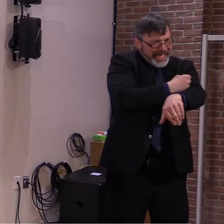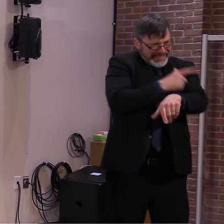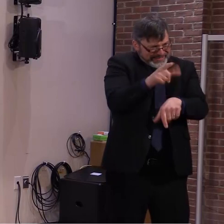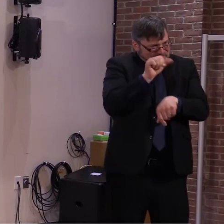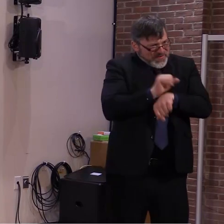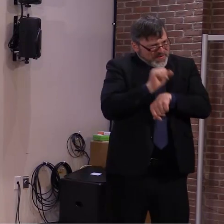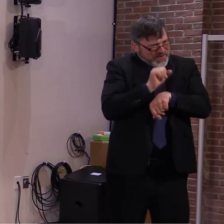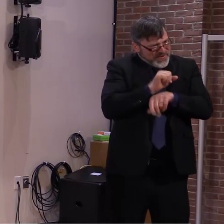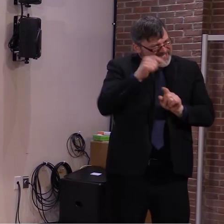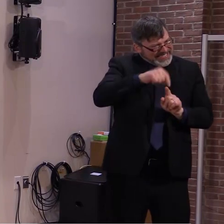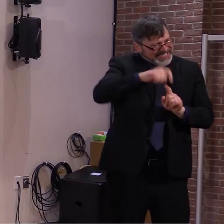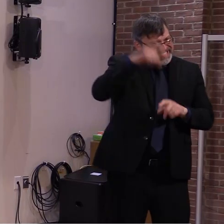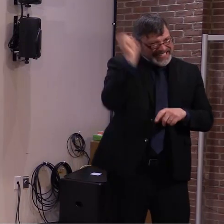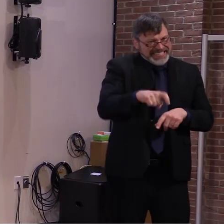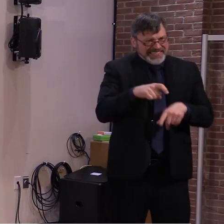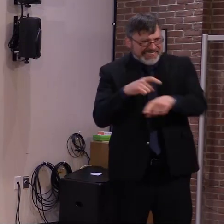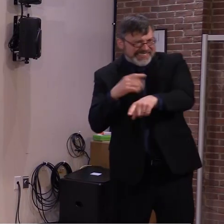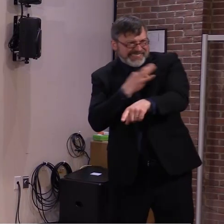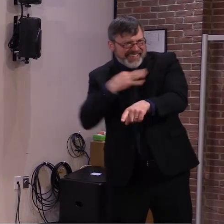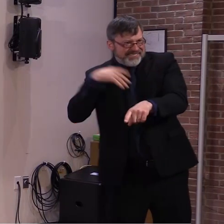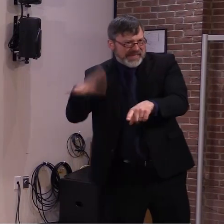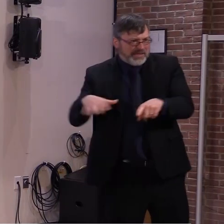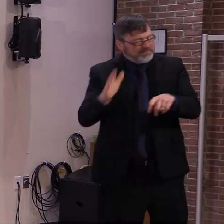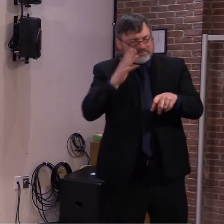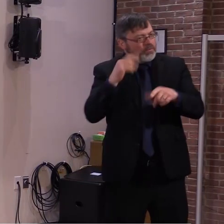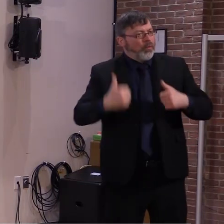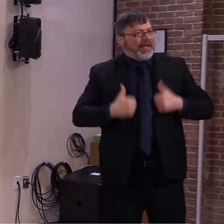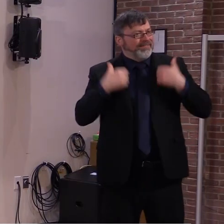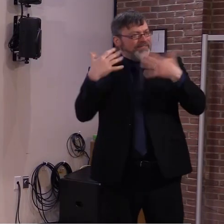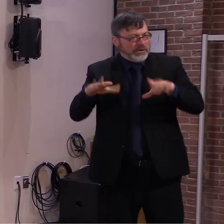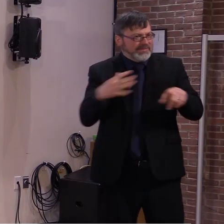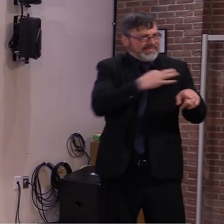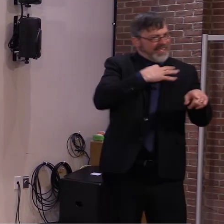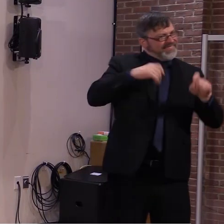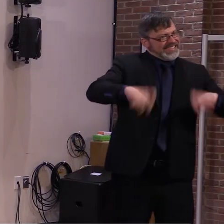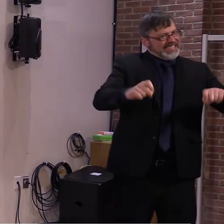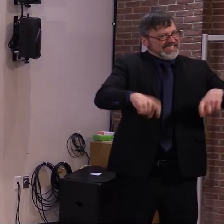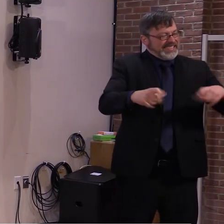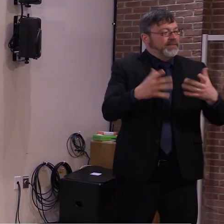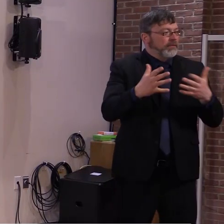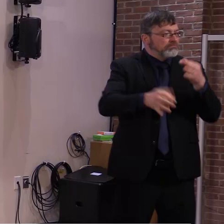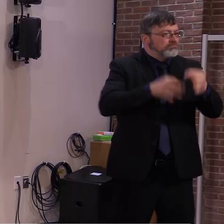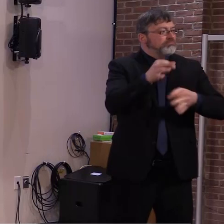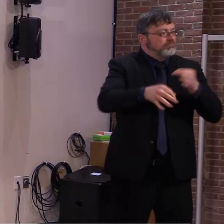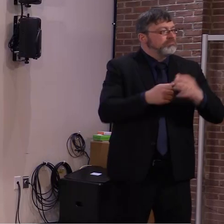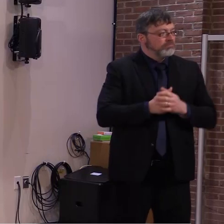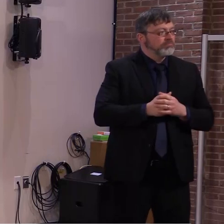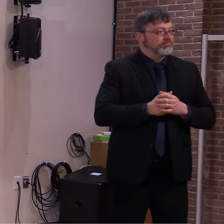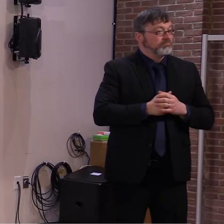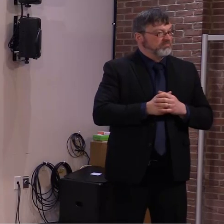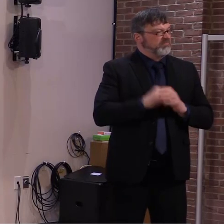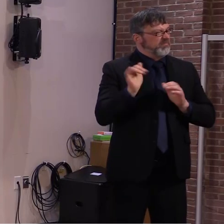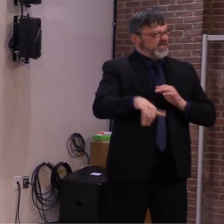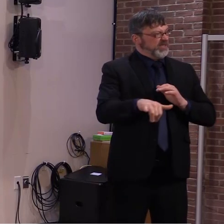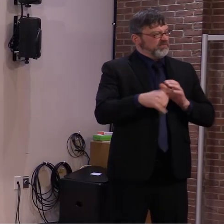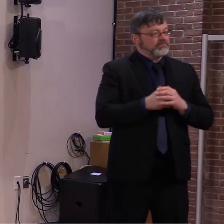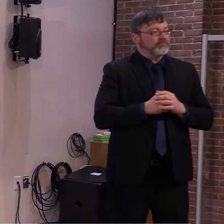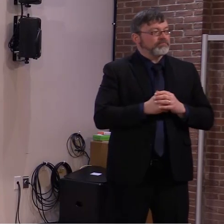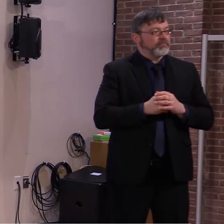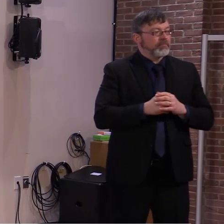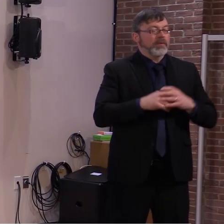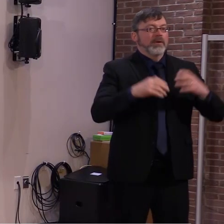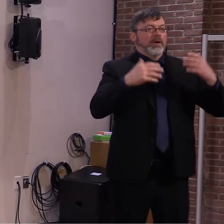As a reminder, those age 40 and older will be eligible for vaccination appointments starting on